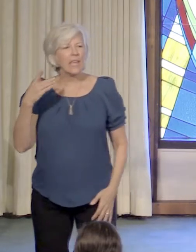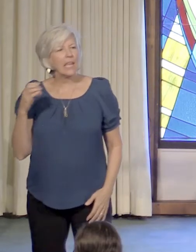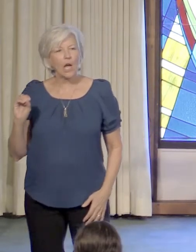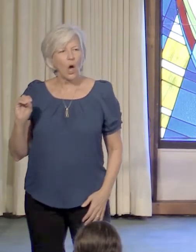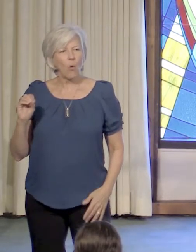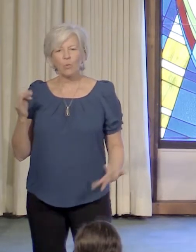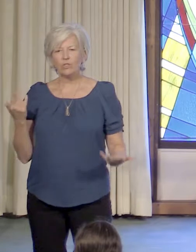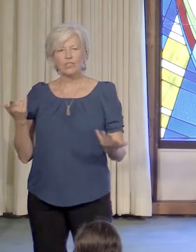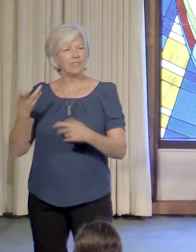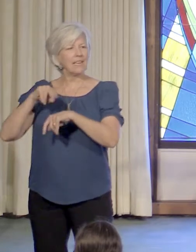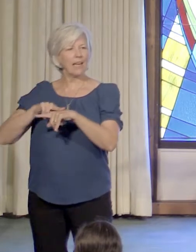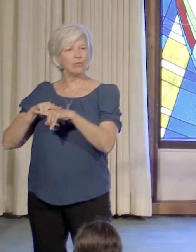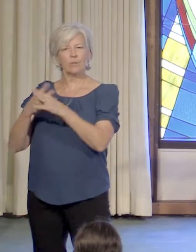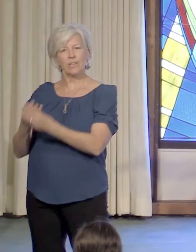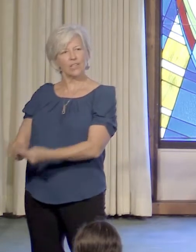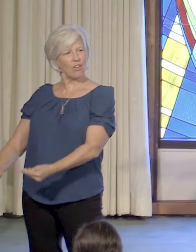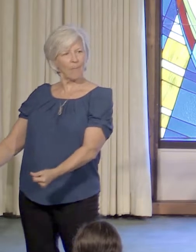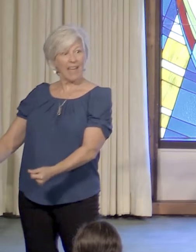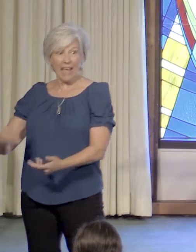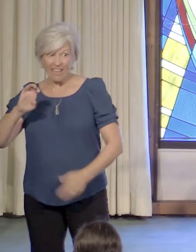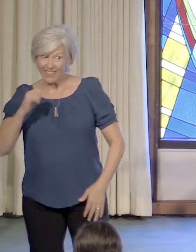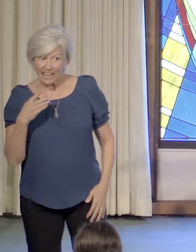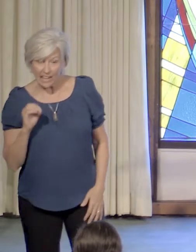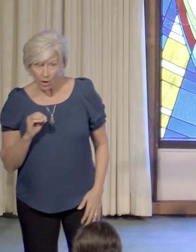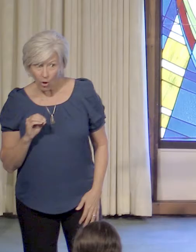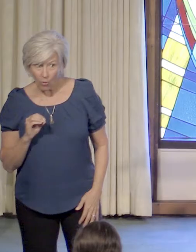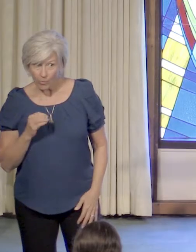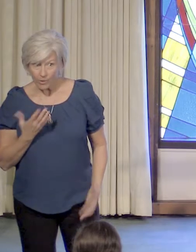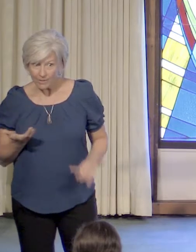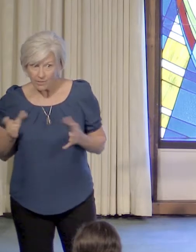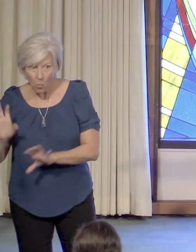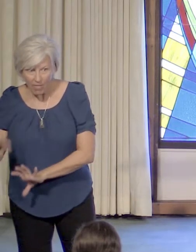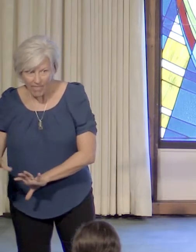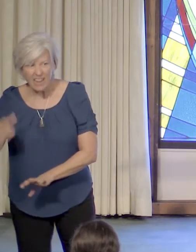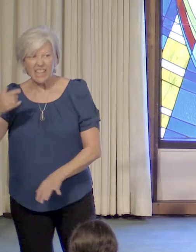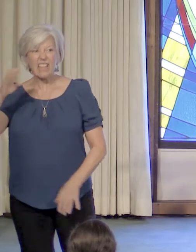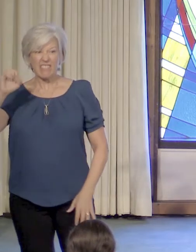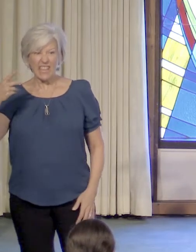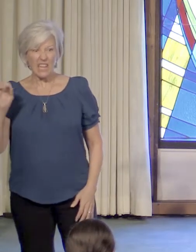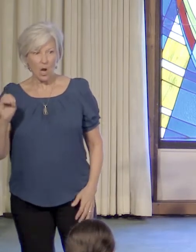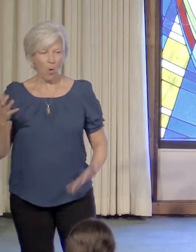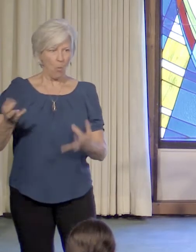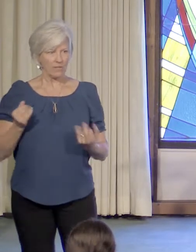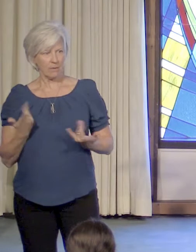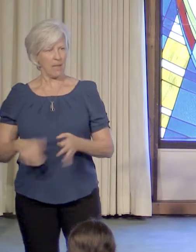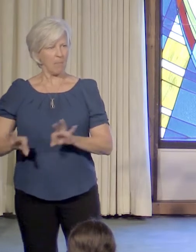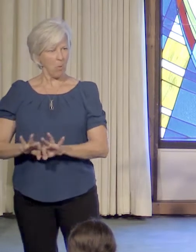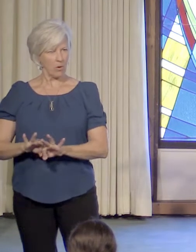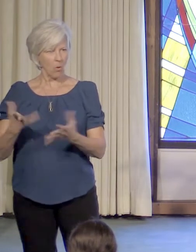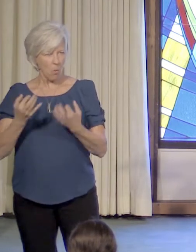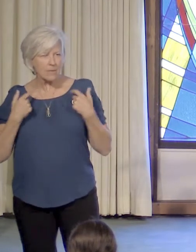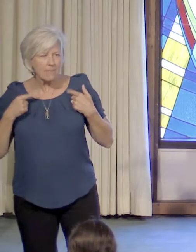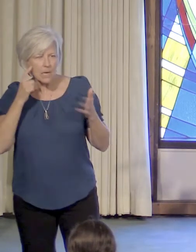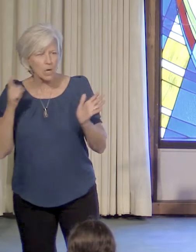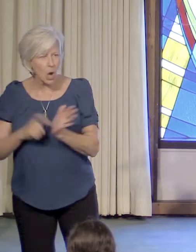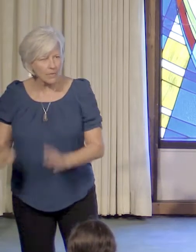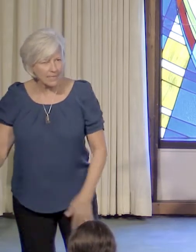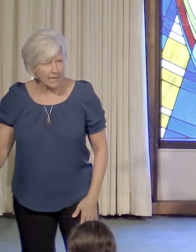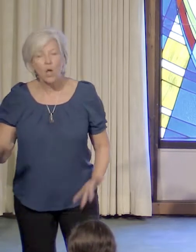doesn't like that. Right? The ego wants to be important, wants me to notice it, wants me to live